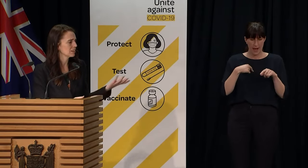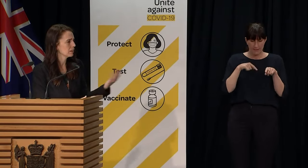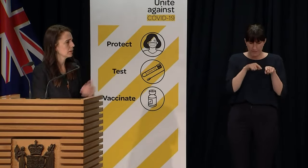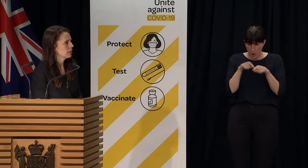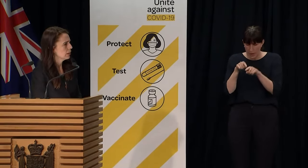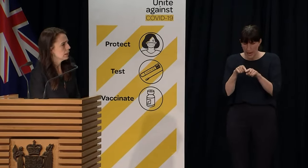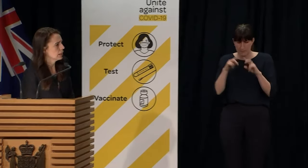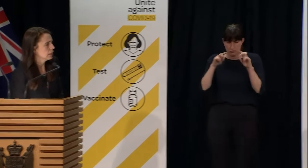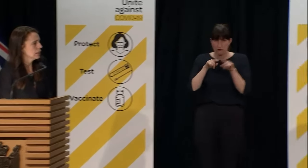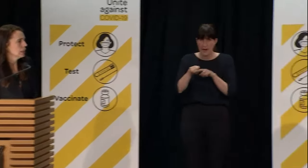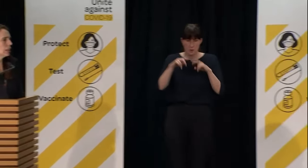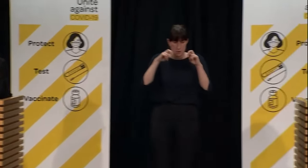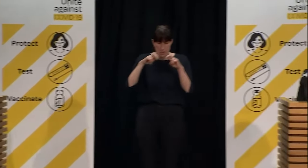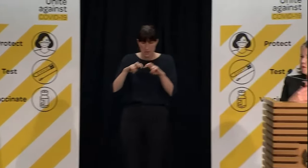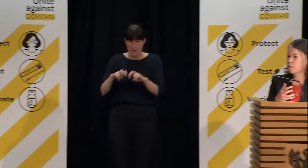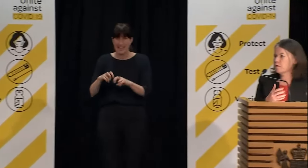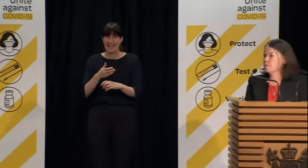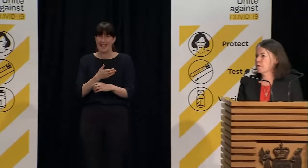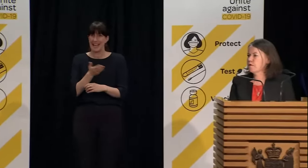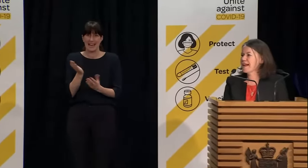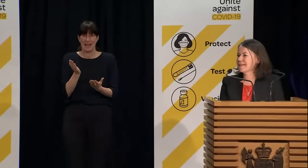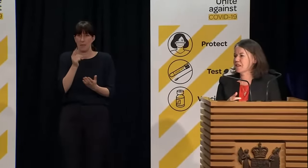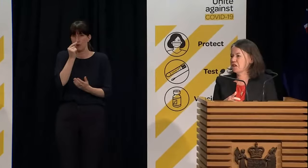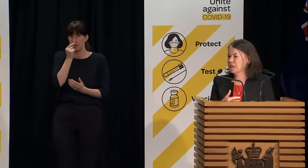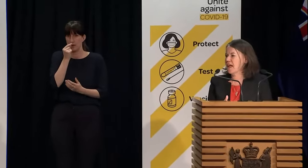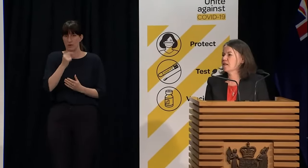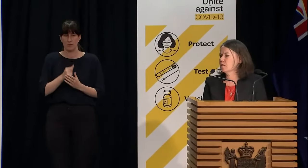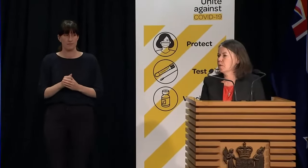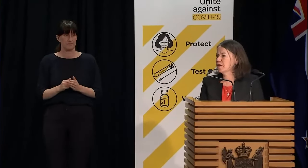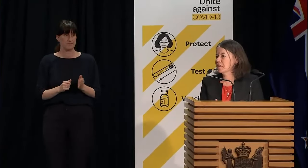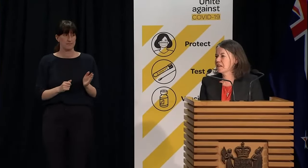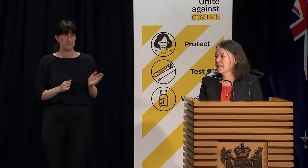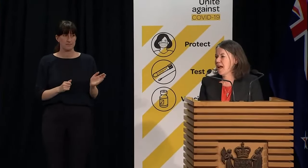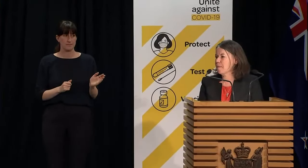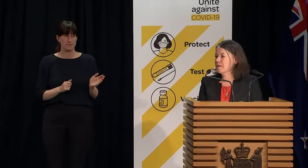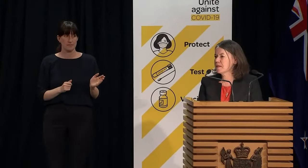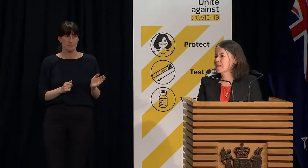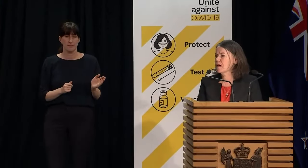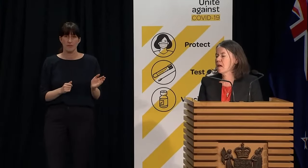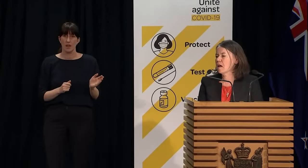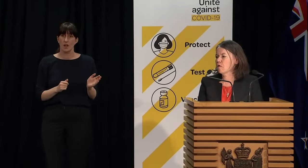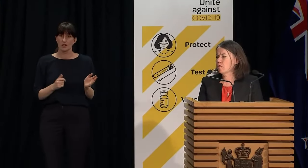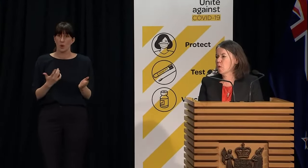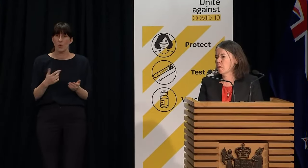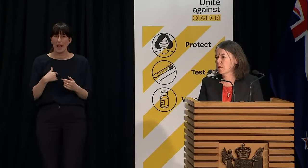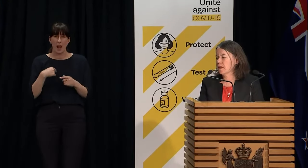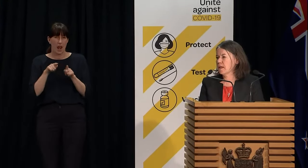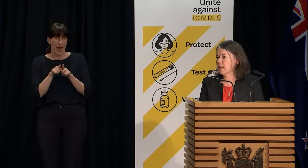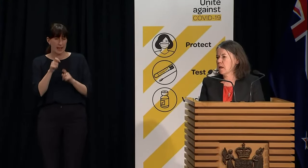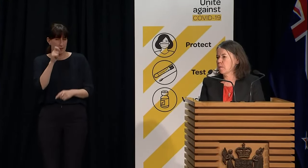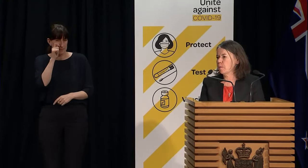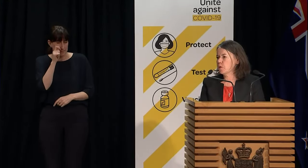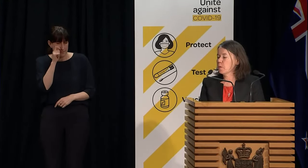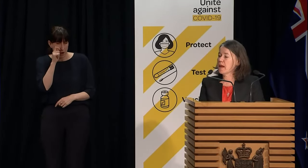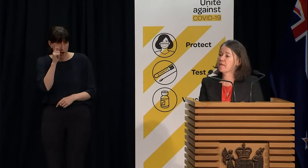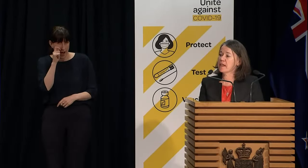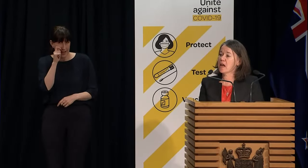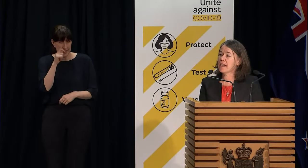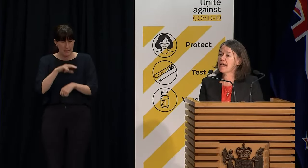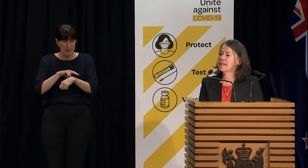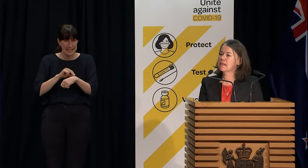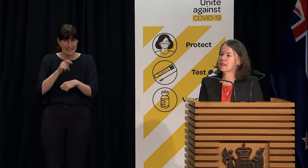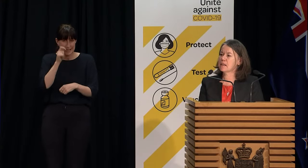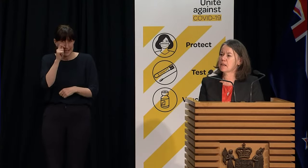happened. And yes, I'll just add to that, it reflects the detective work that happens for the... so we